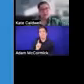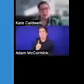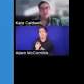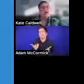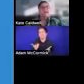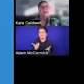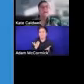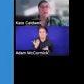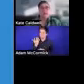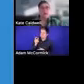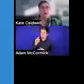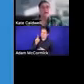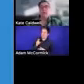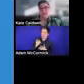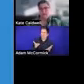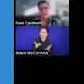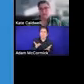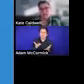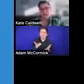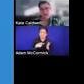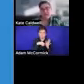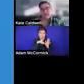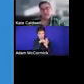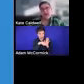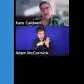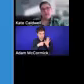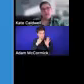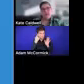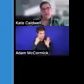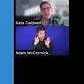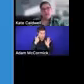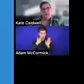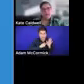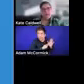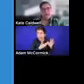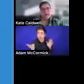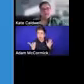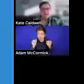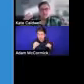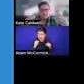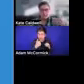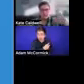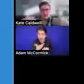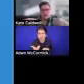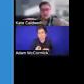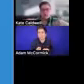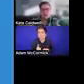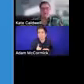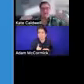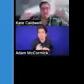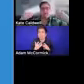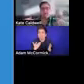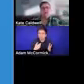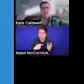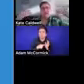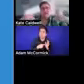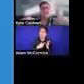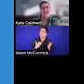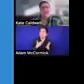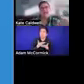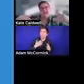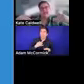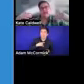treat people unequally. Right. And but we are all holding